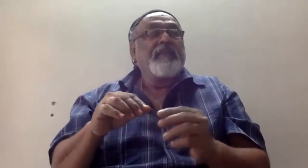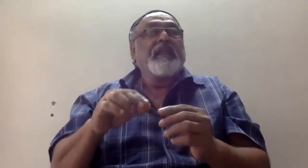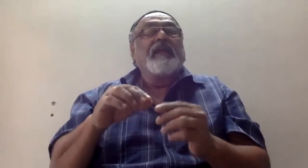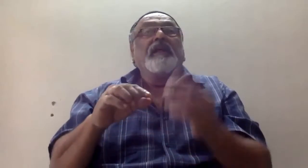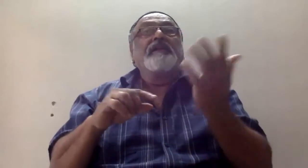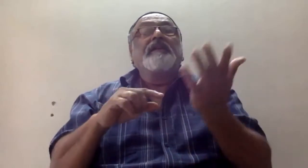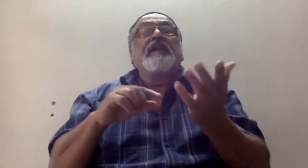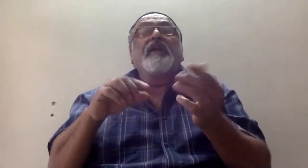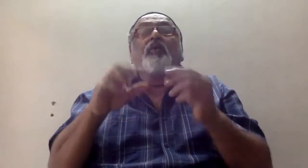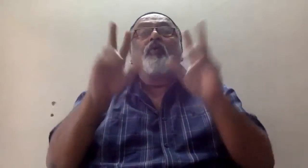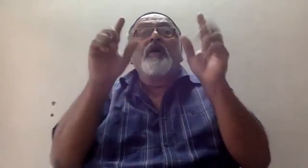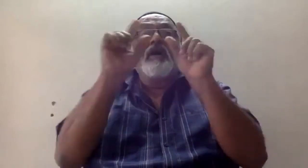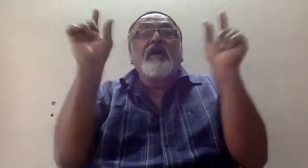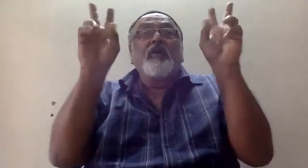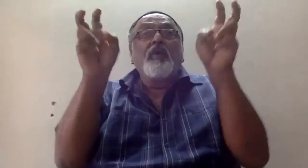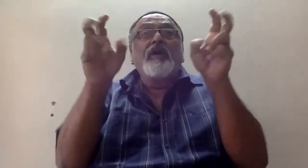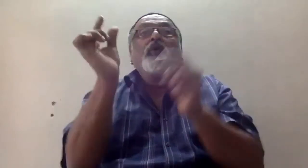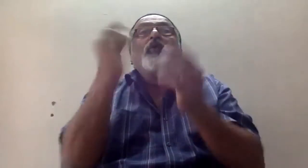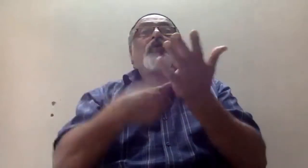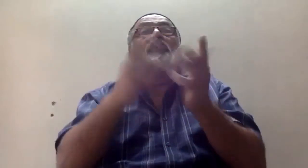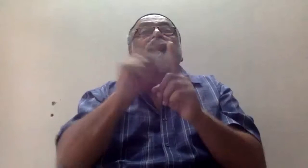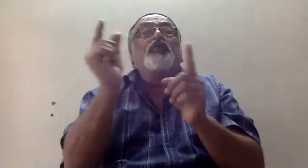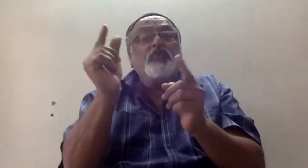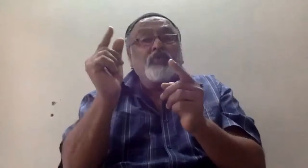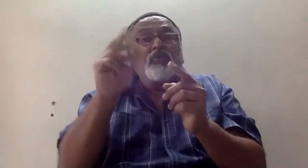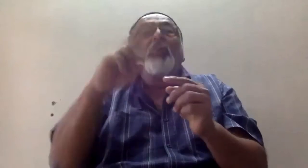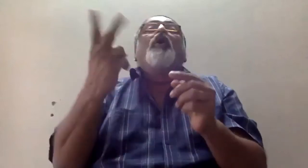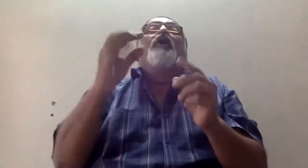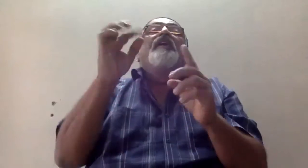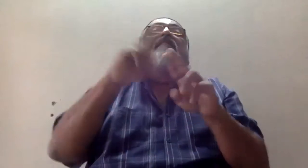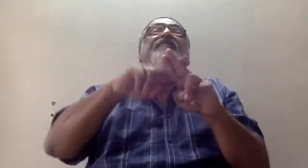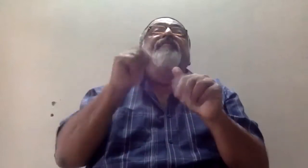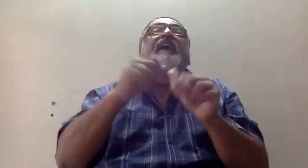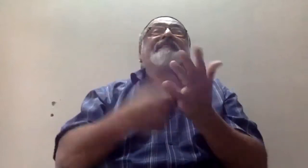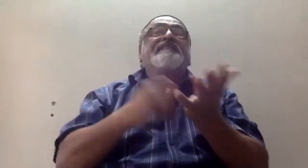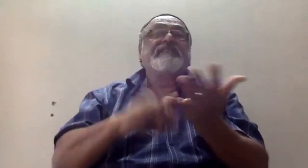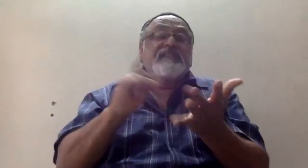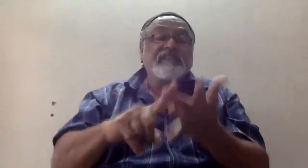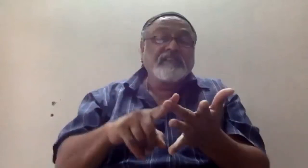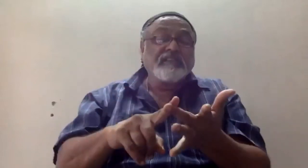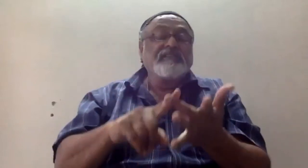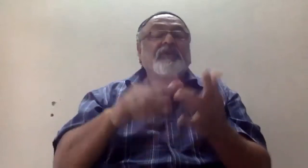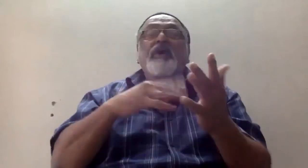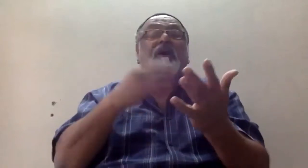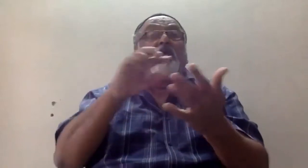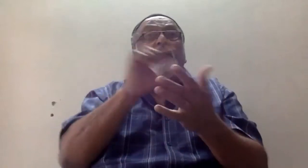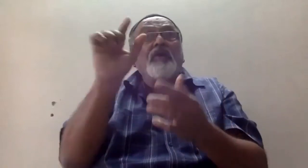ingrained, that even for us, it's a challenge. So these are, typical barriers that